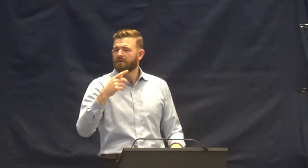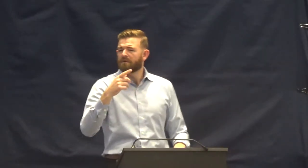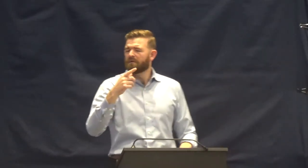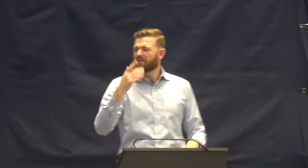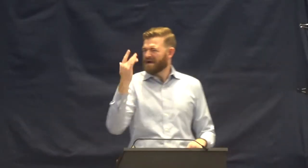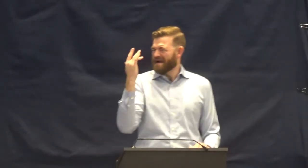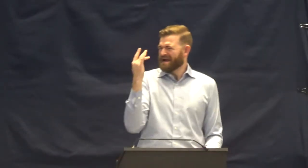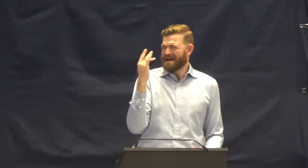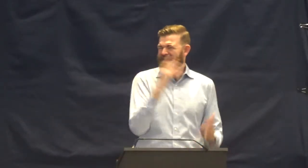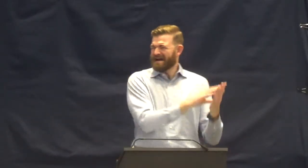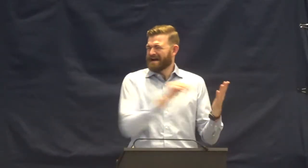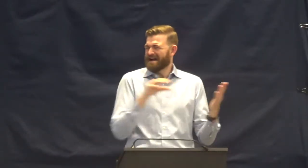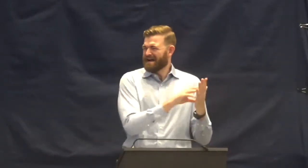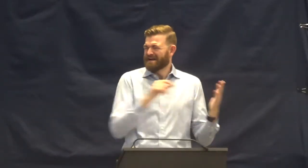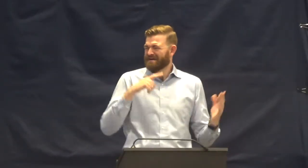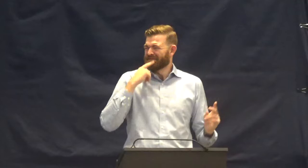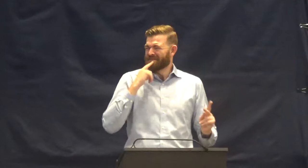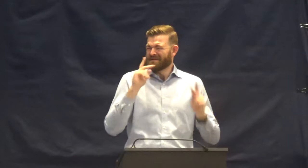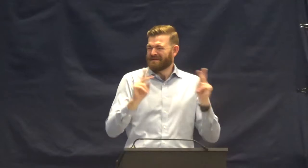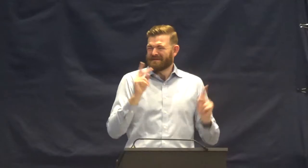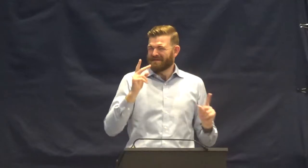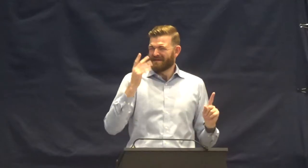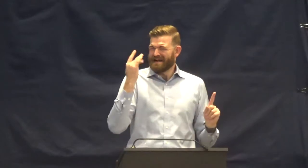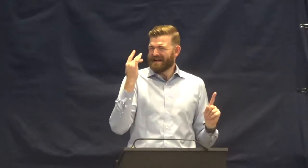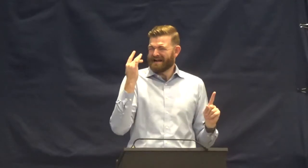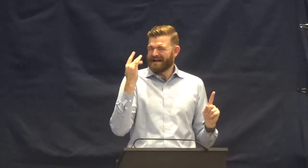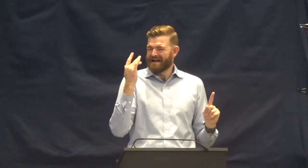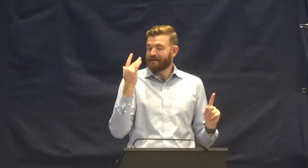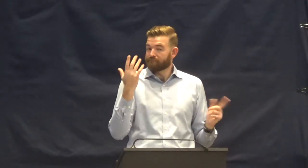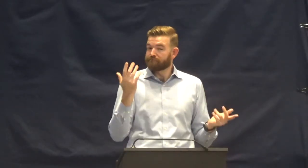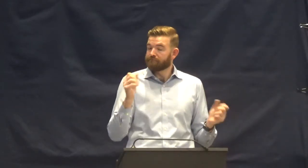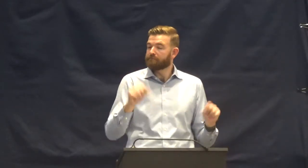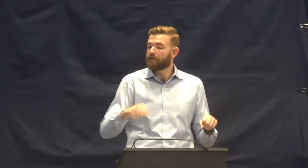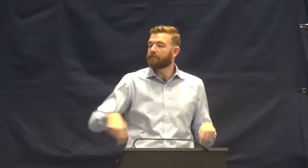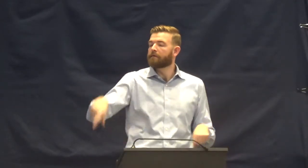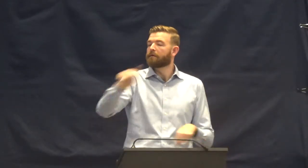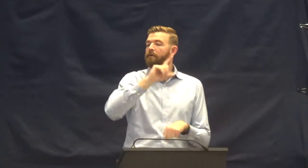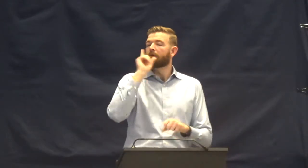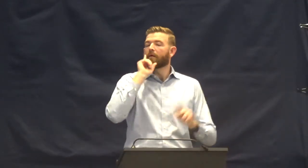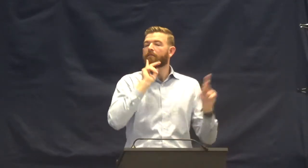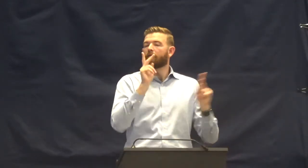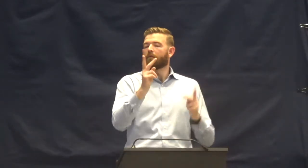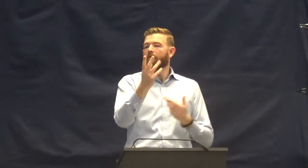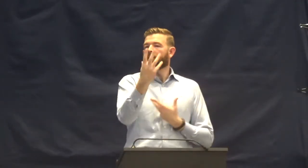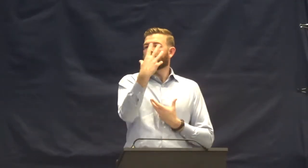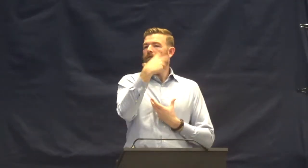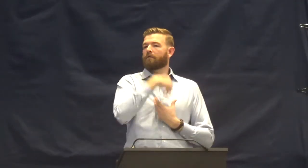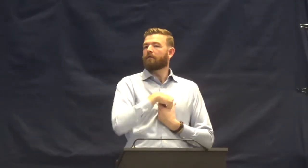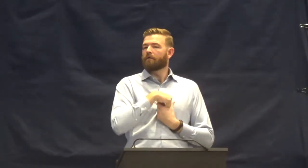right here can do that. Why are we imitating hearing worship?